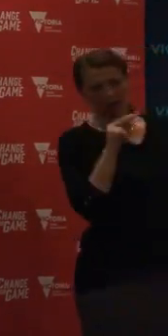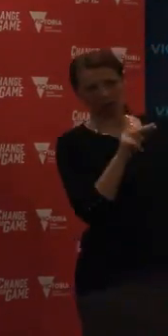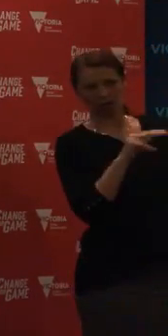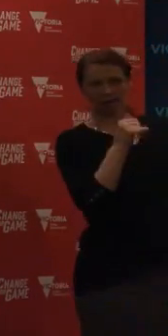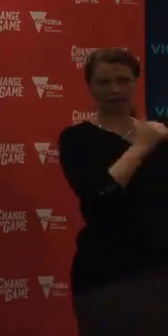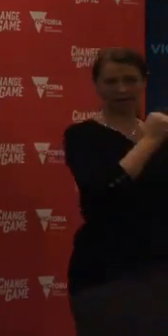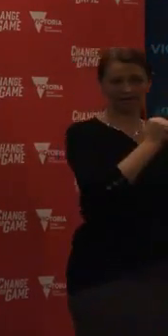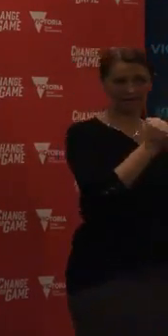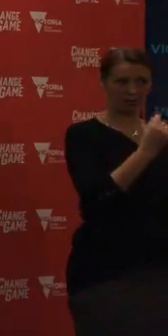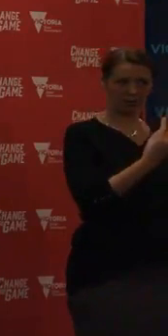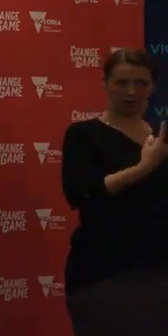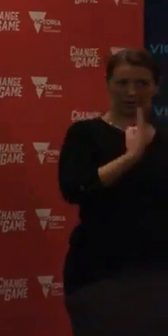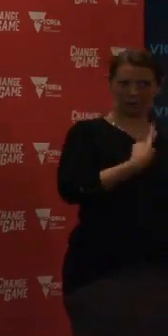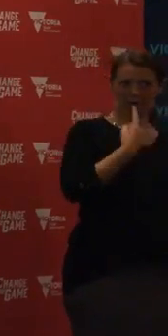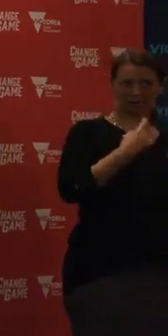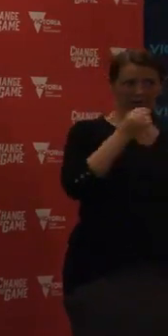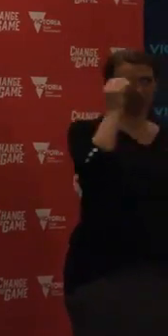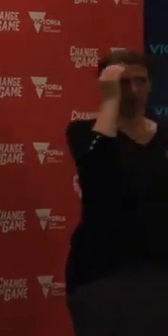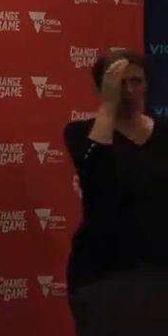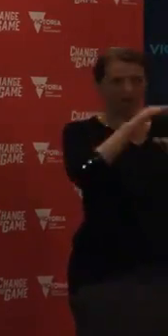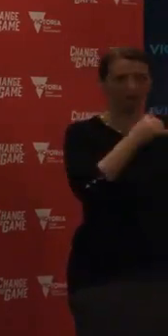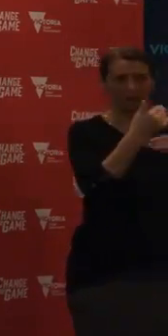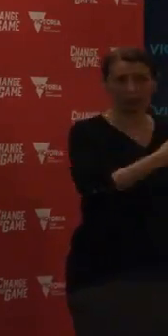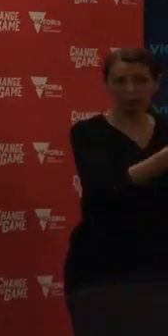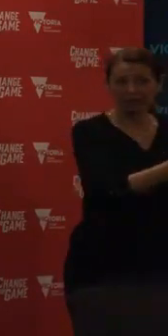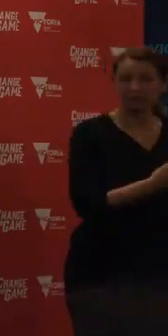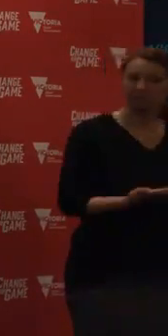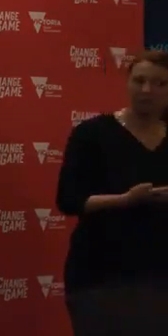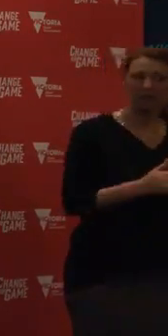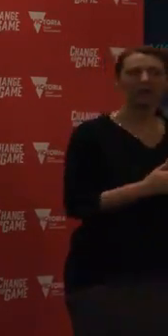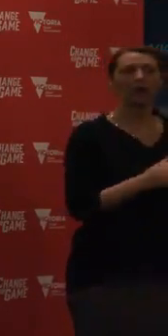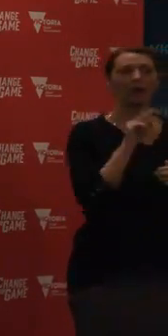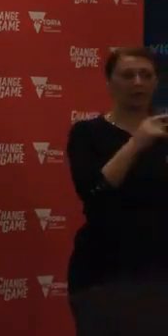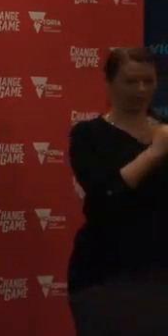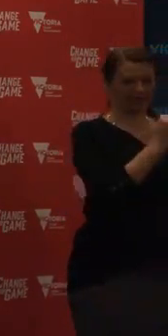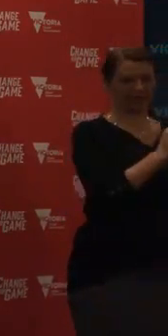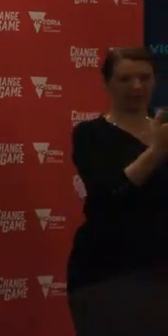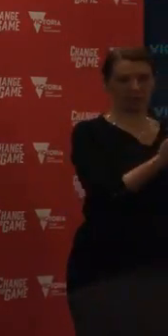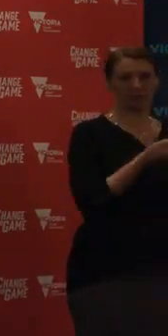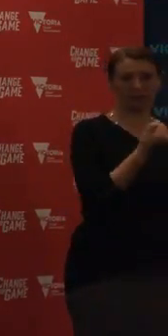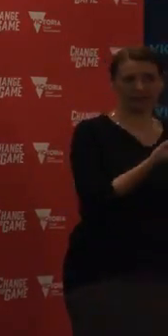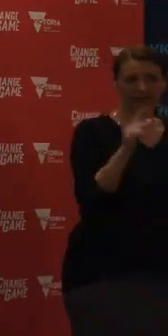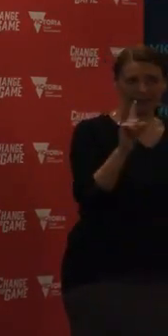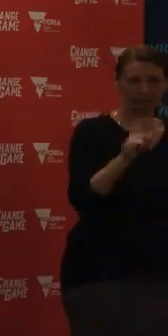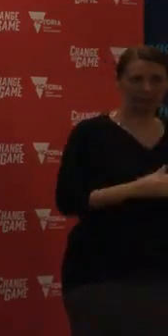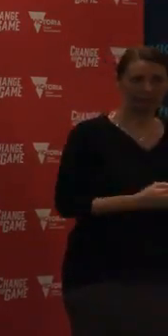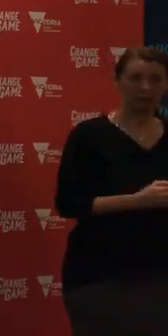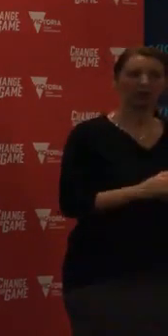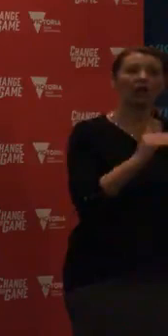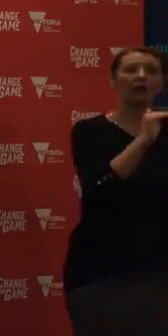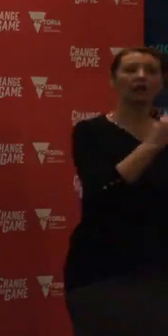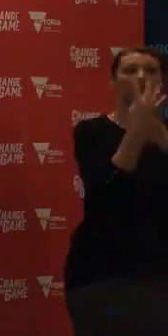in terms of our personal knowledge of the planning process. Suffice to say, that's the stat we're dealing with at the moment. There are now